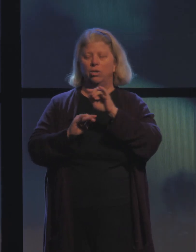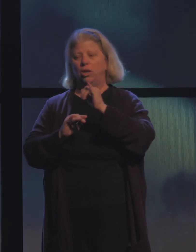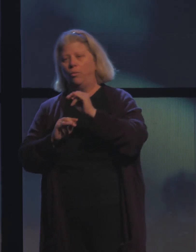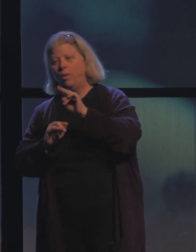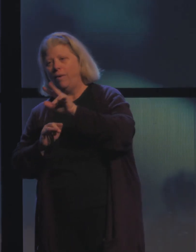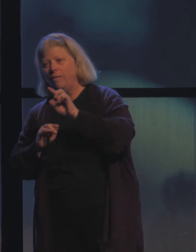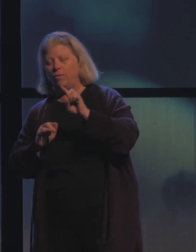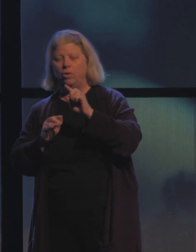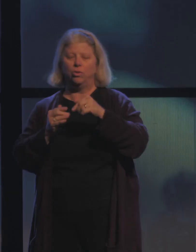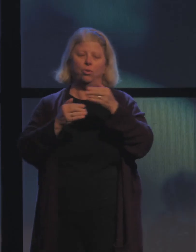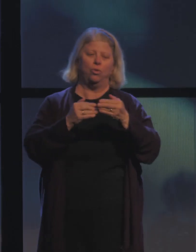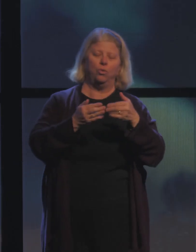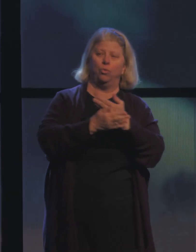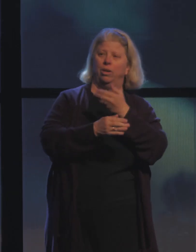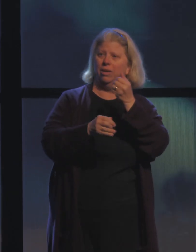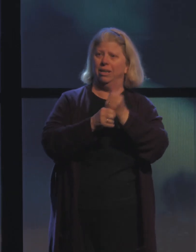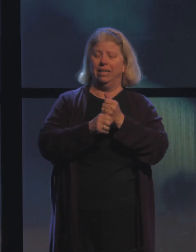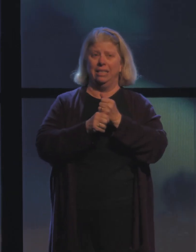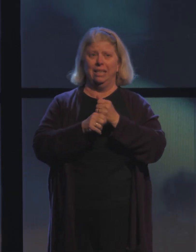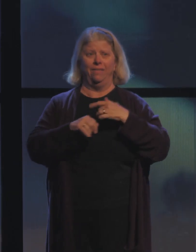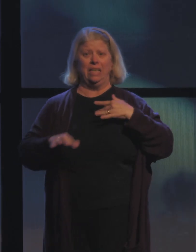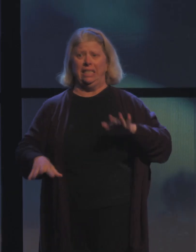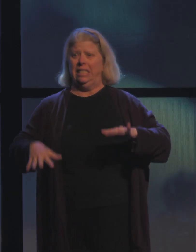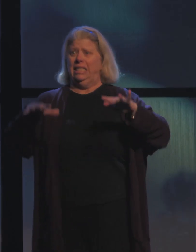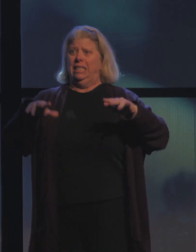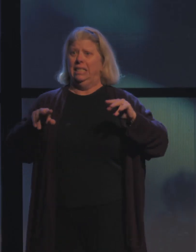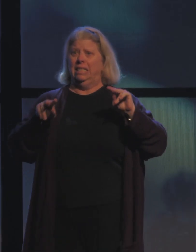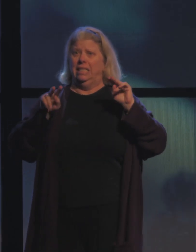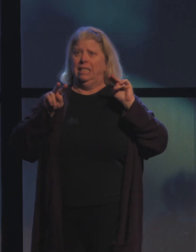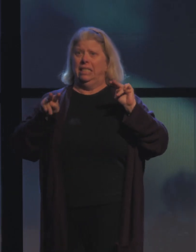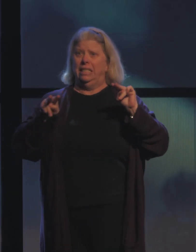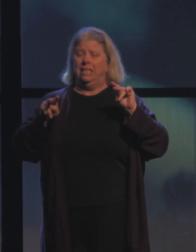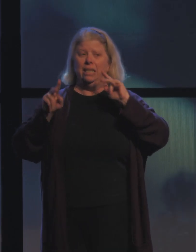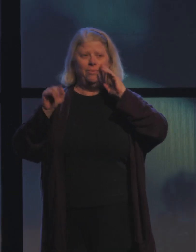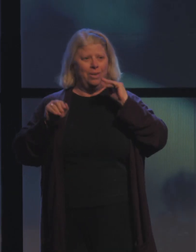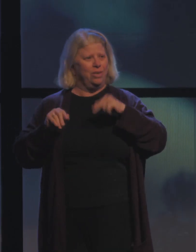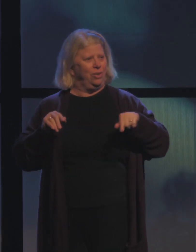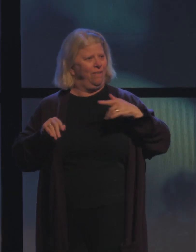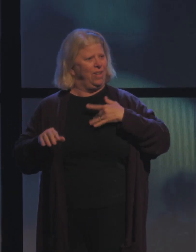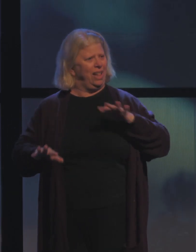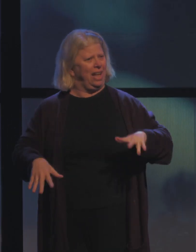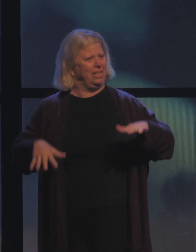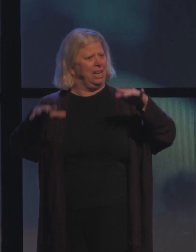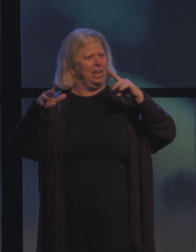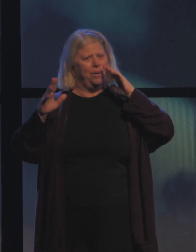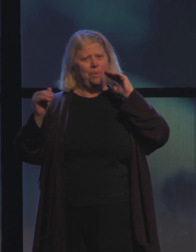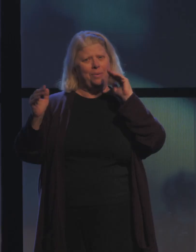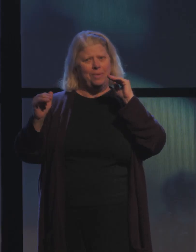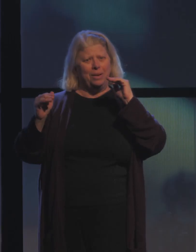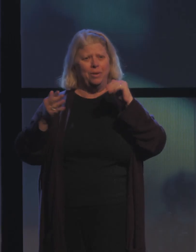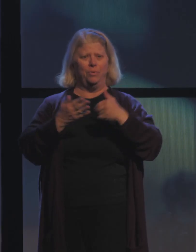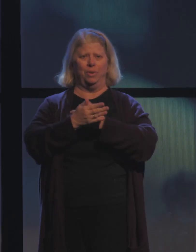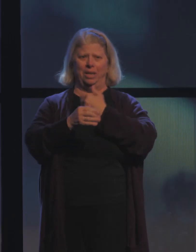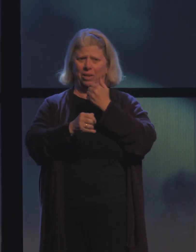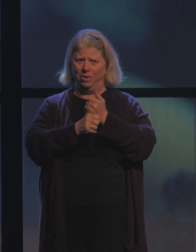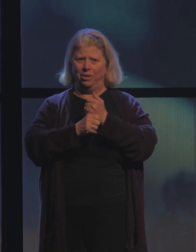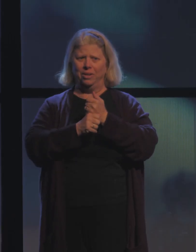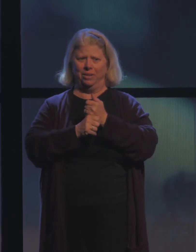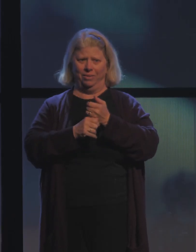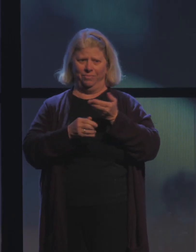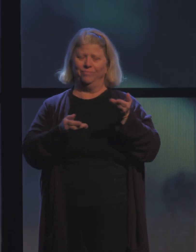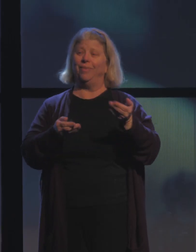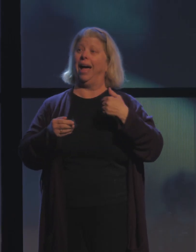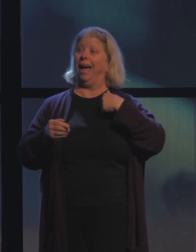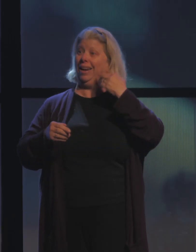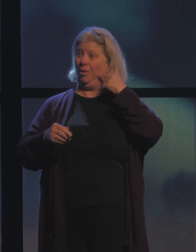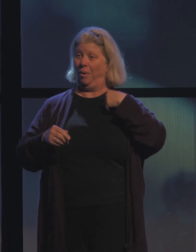1st, can bring sort of this anxious anticipation. Does anybody have any anxious anticipation of a new year? I